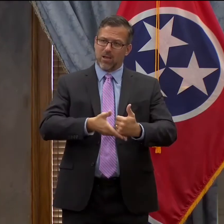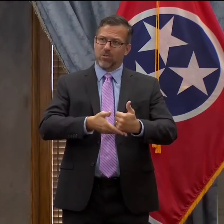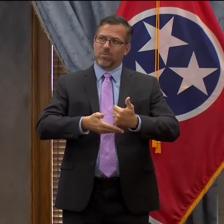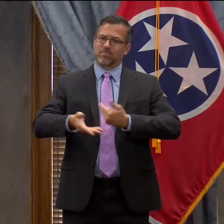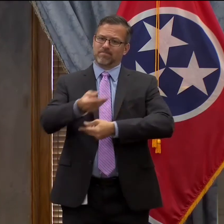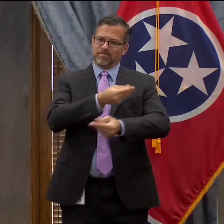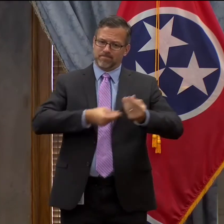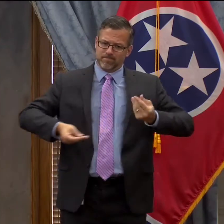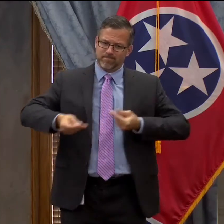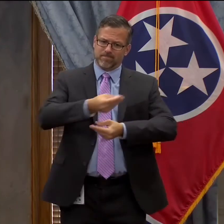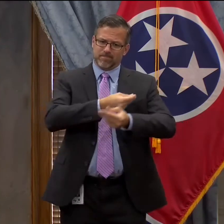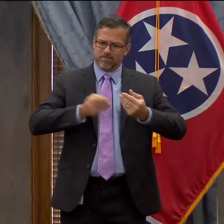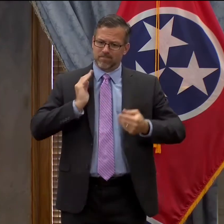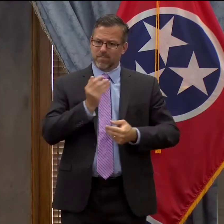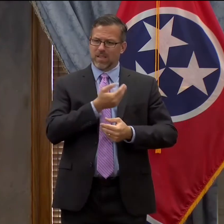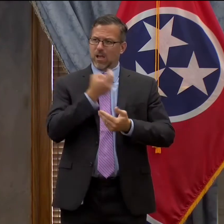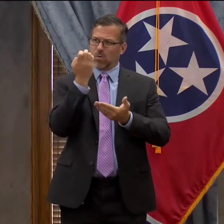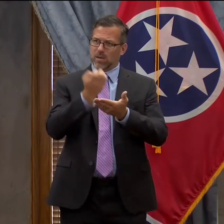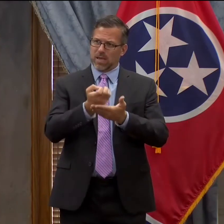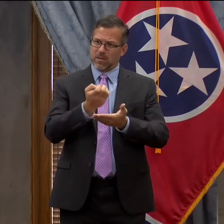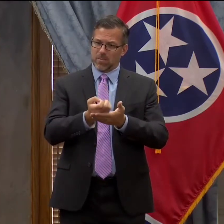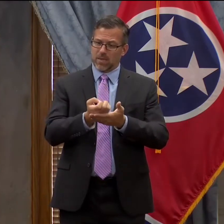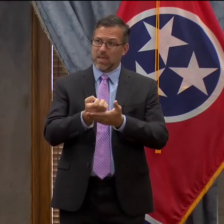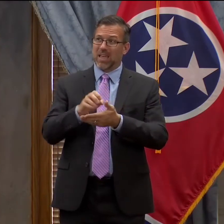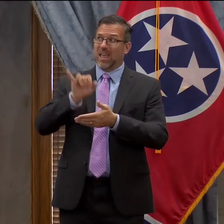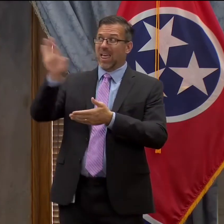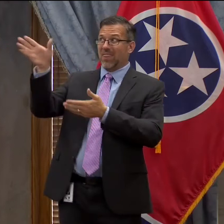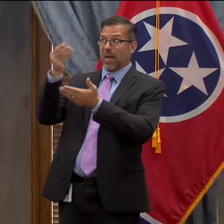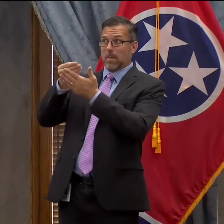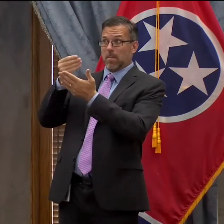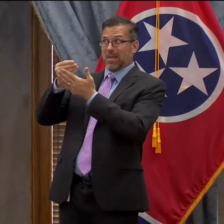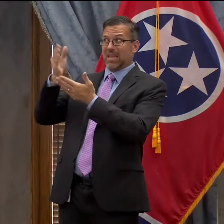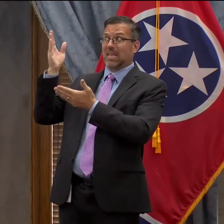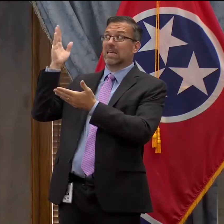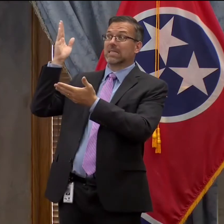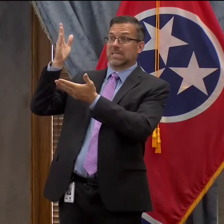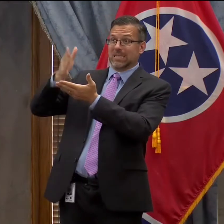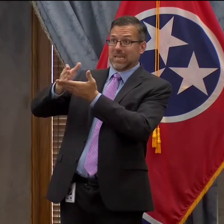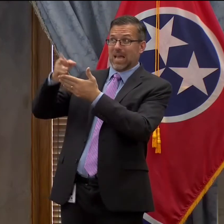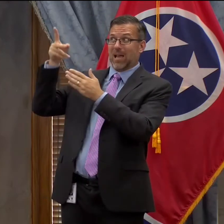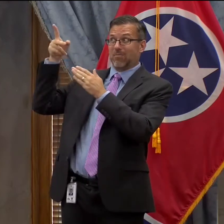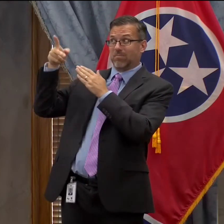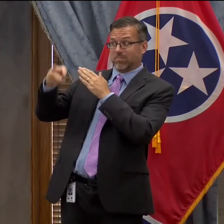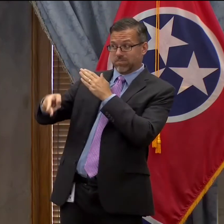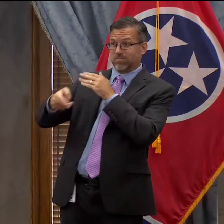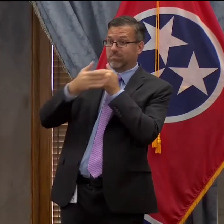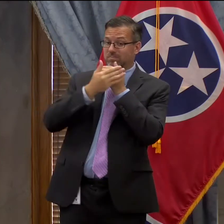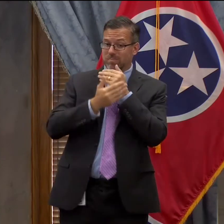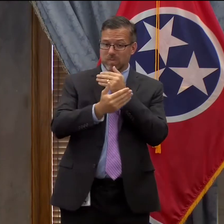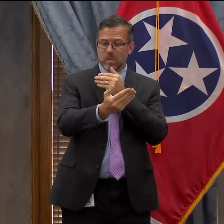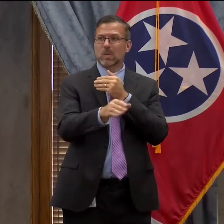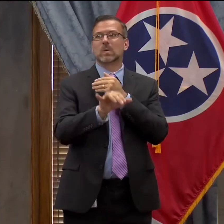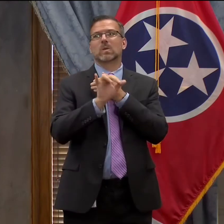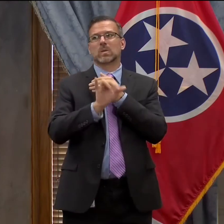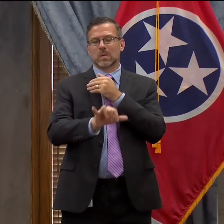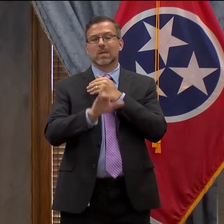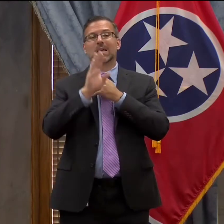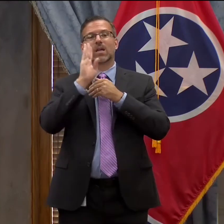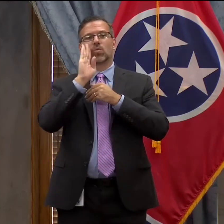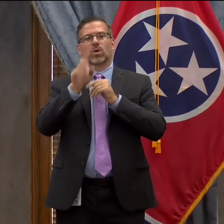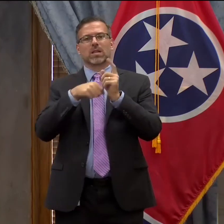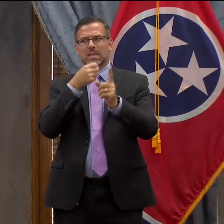those relief funds come to an end, that will have an impact on revenues in our state, for example.